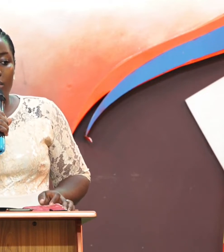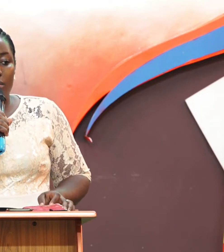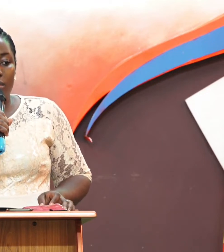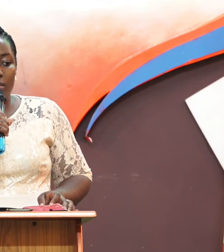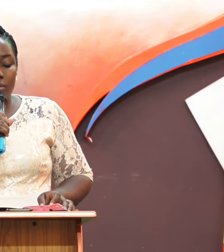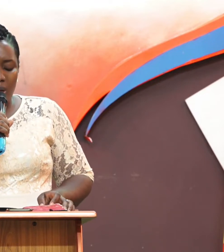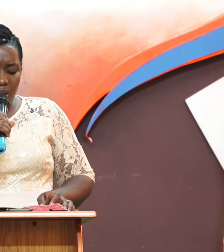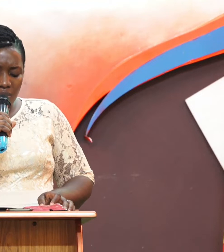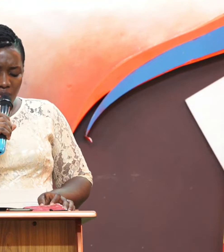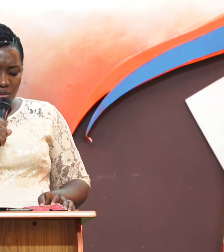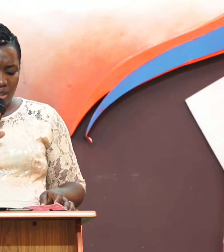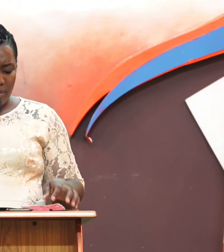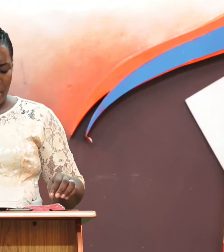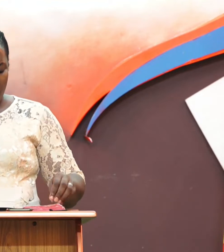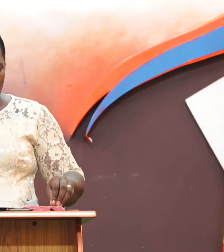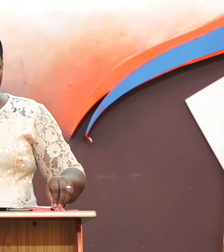So,